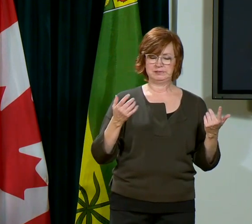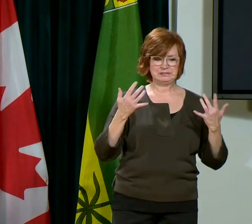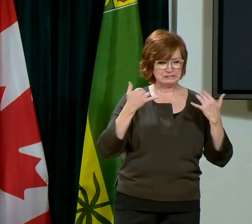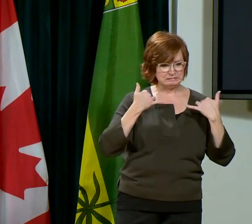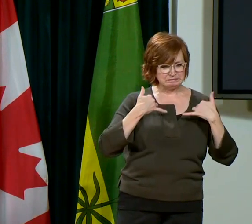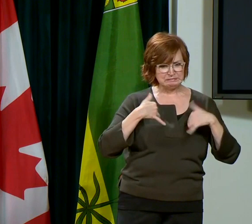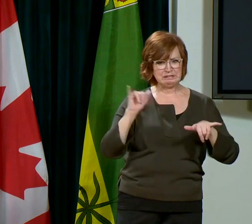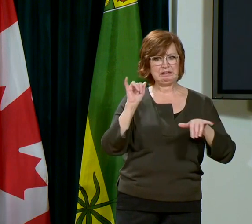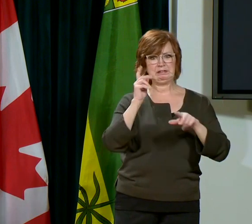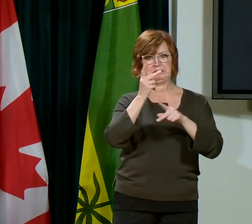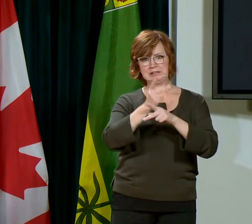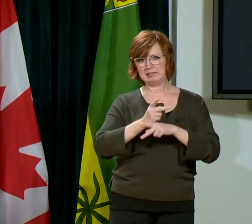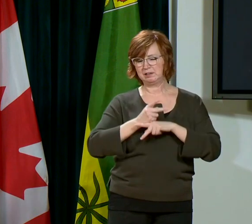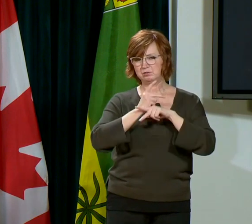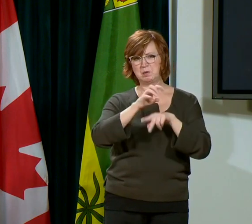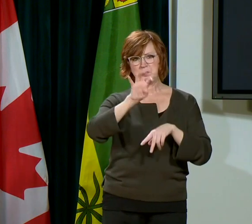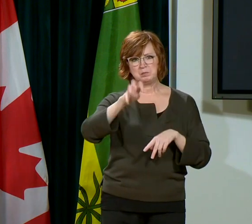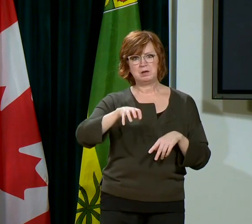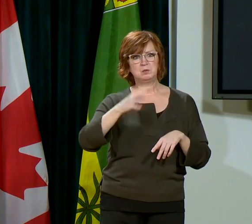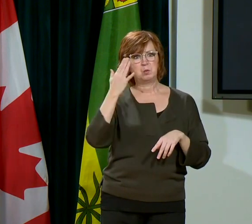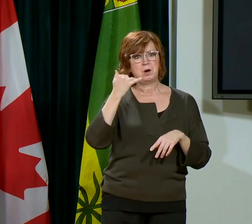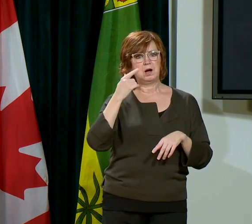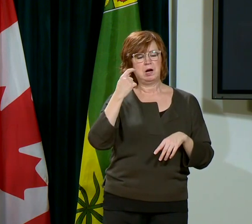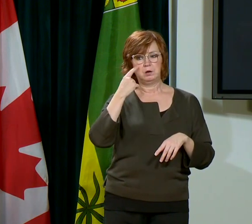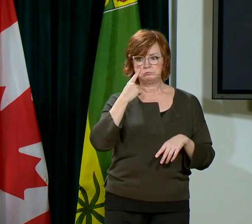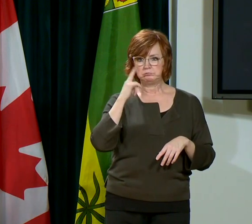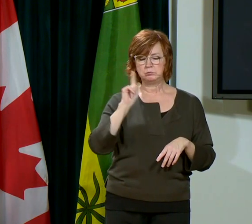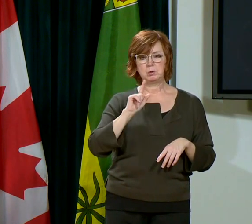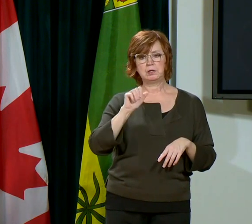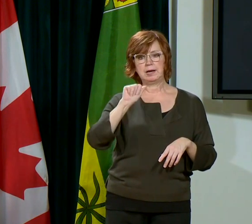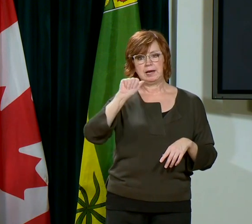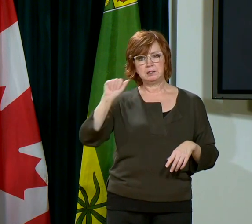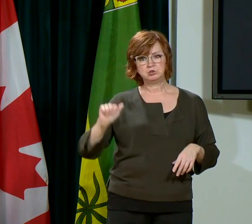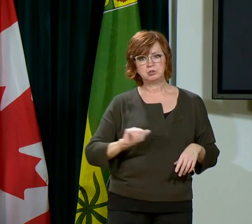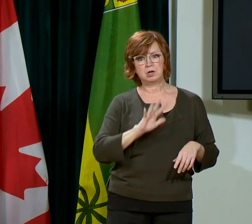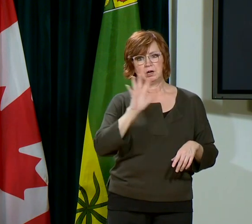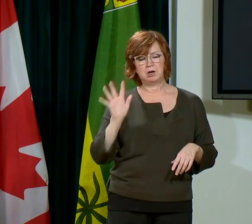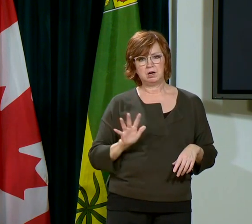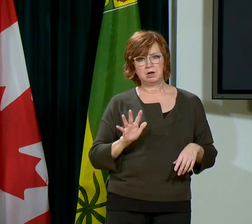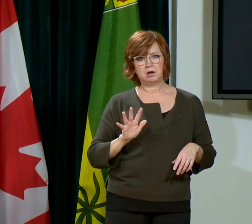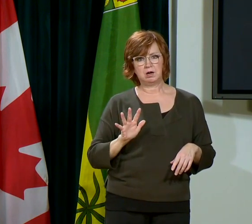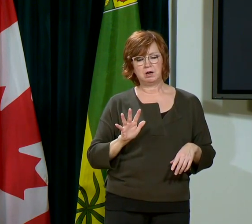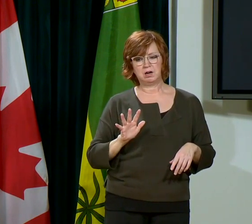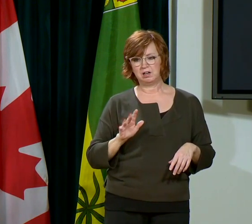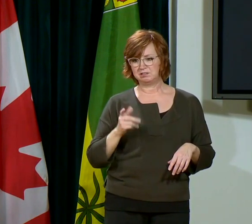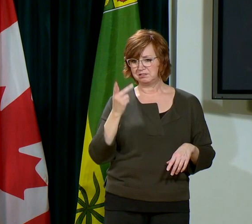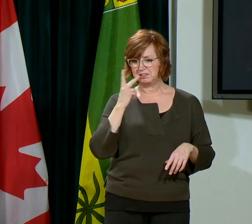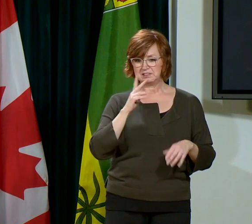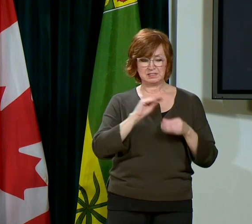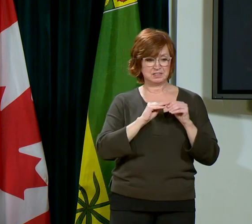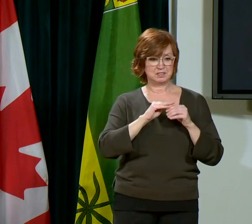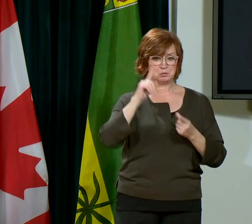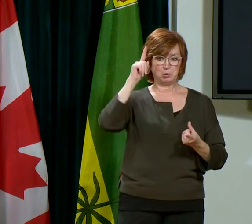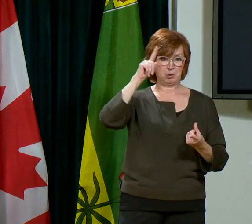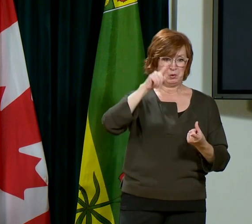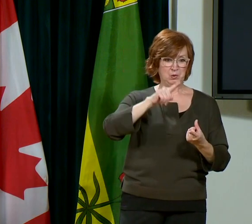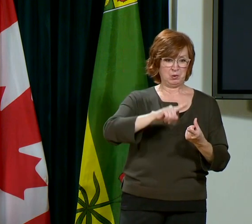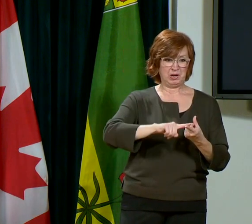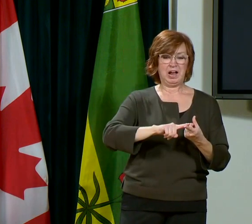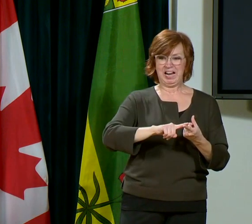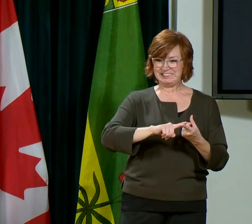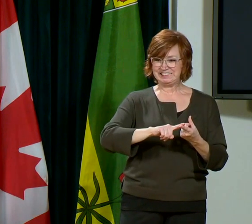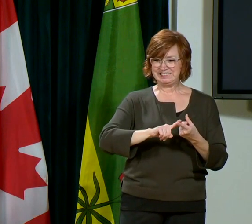many countries in Southeast Asia seeing that they were very successful in initially suppressing, but they have to continuously monitor whether